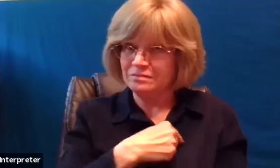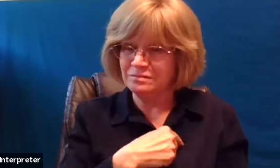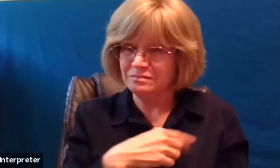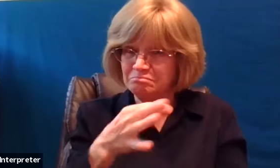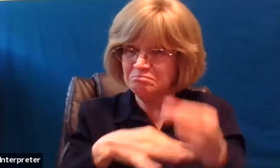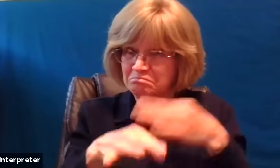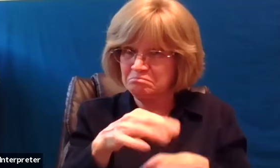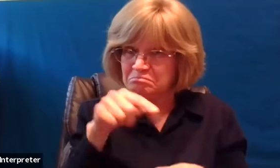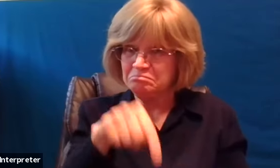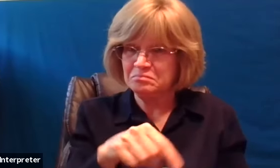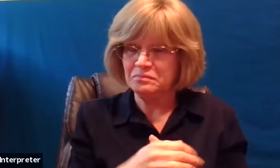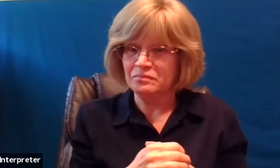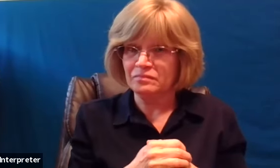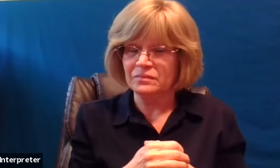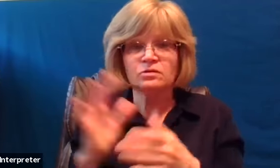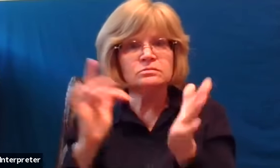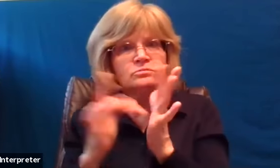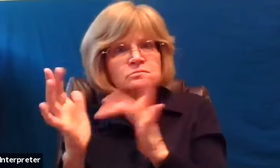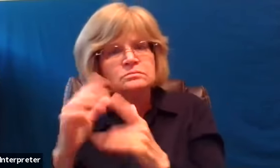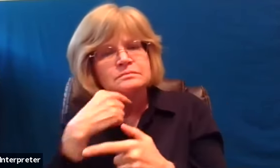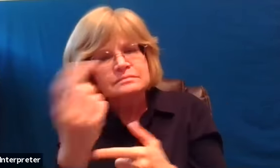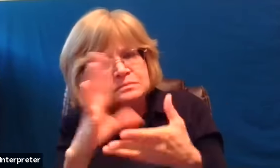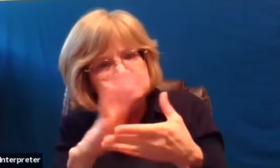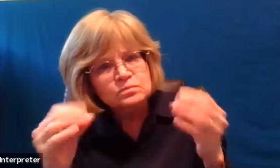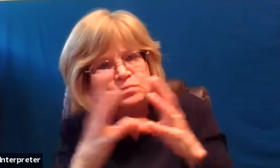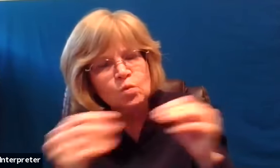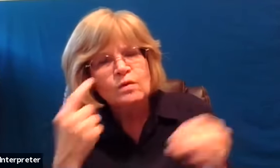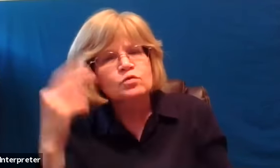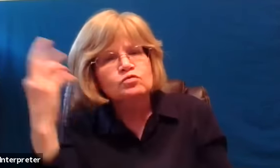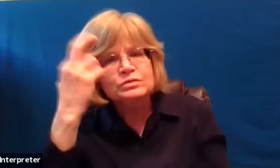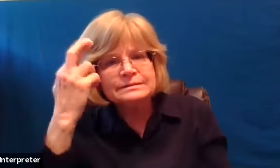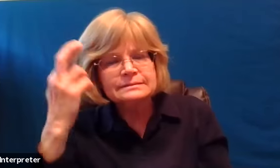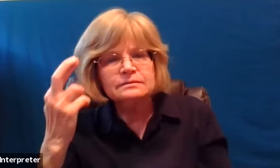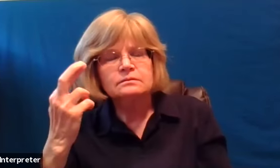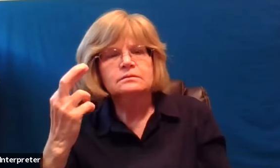obviously communicating something of vast importance something essential